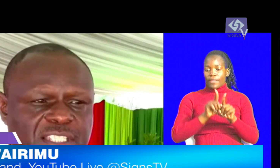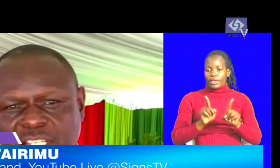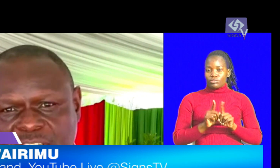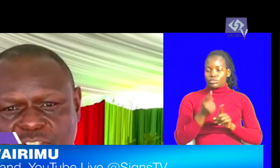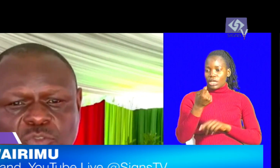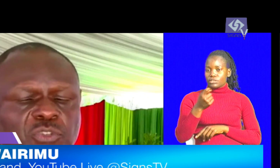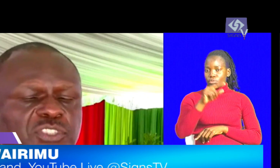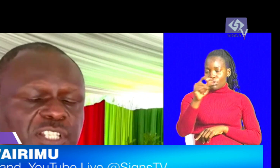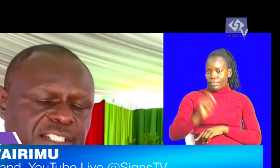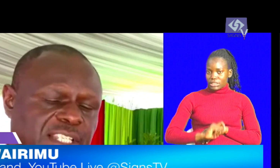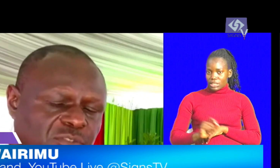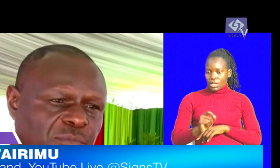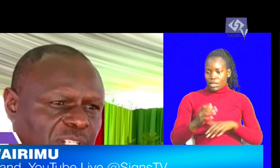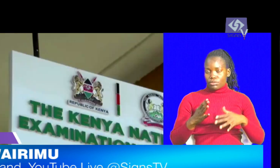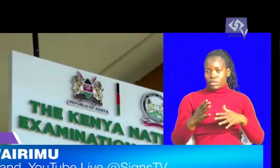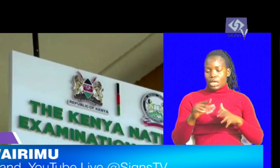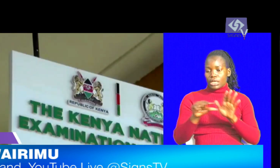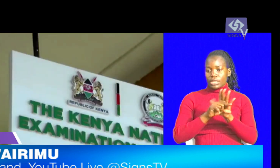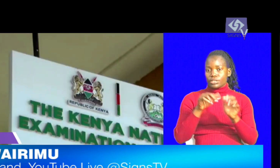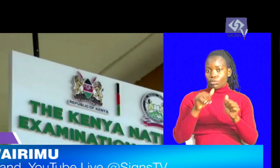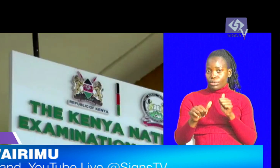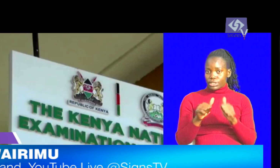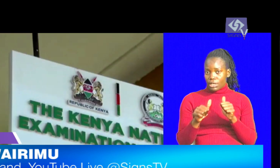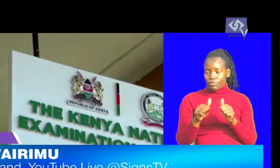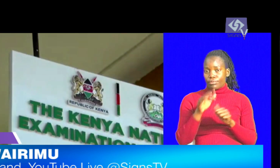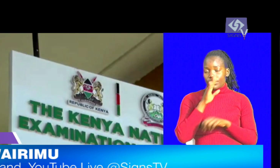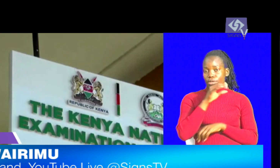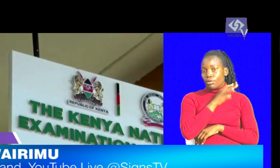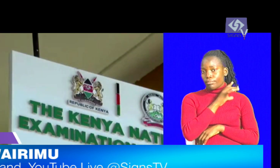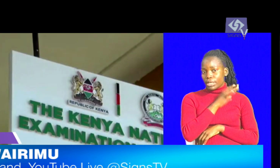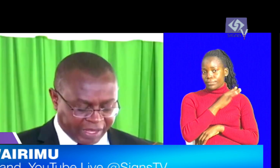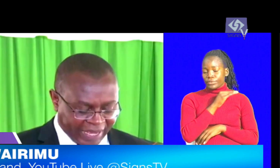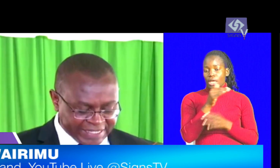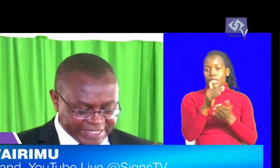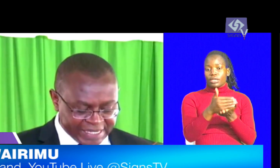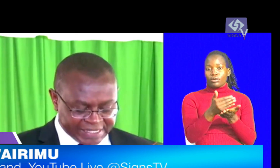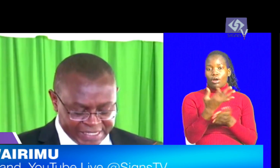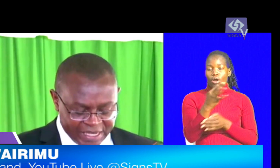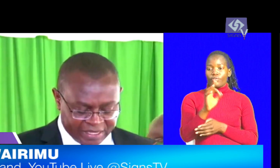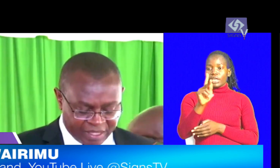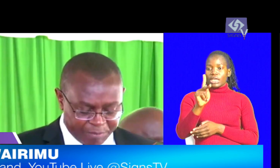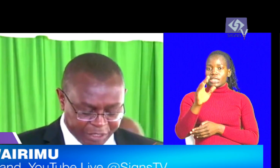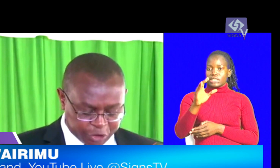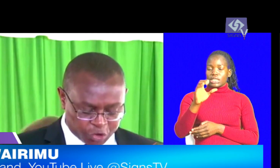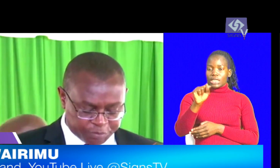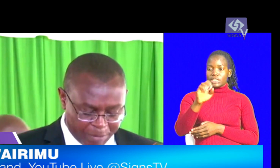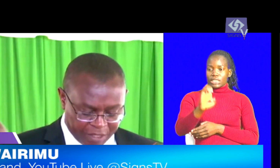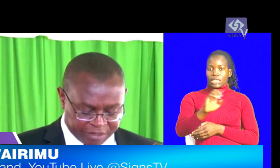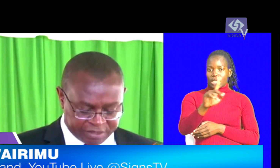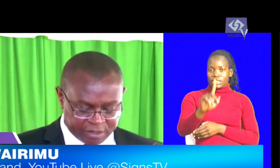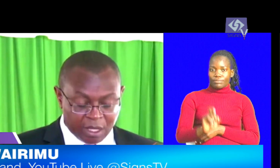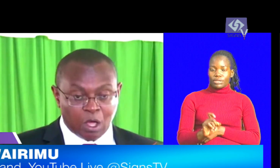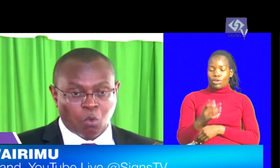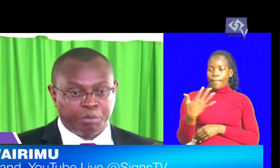percentage to those grades that we've been complaining. The collection of the KCSE examinations papers will